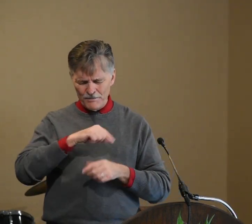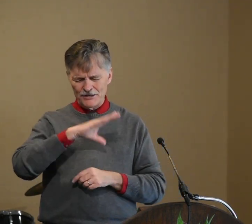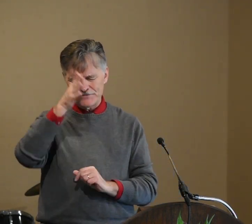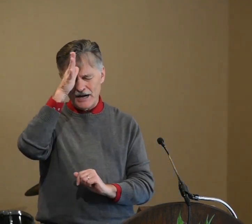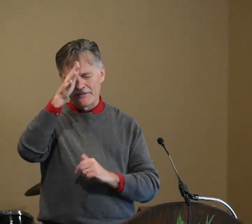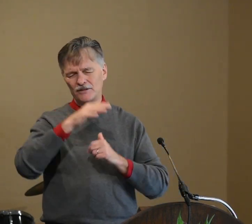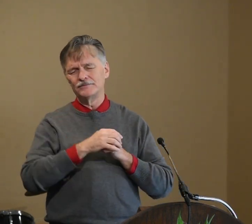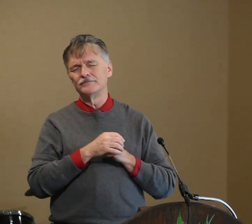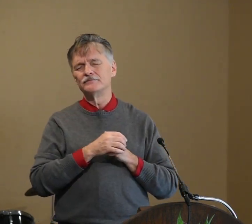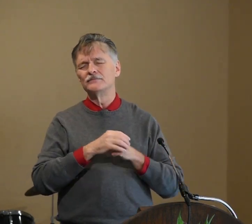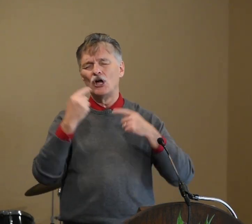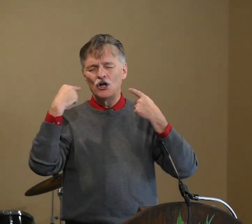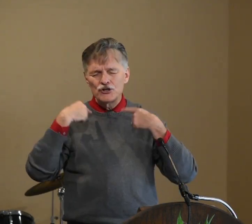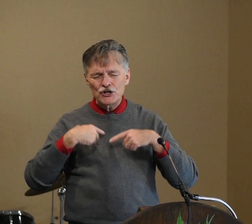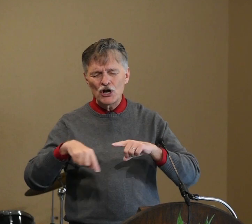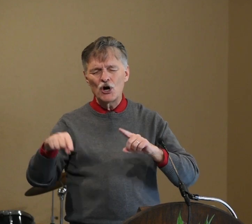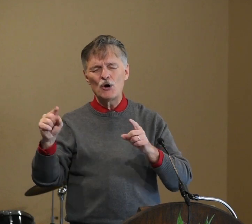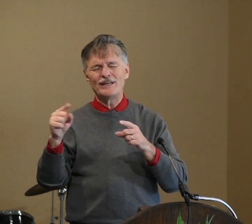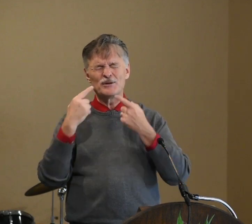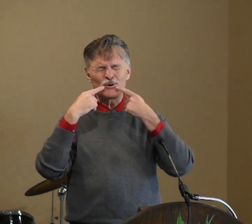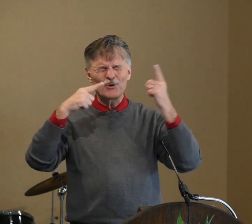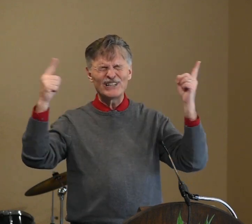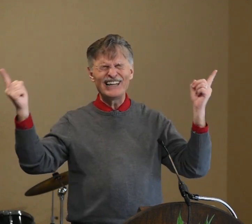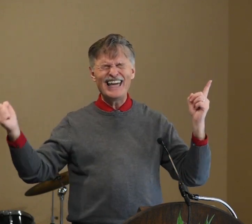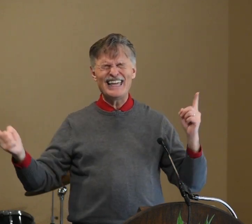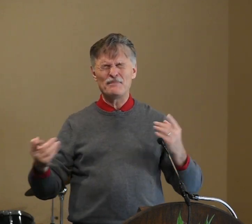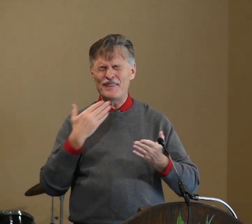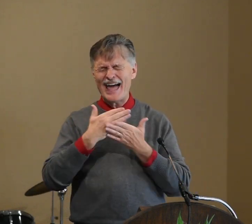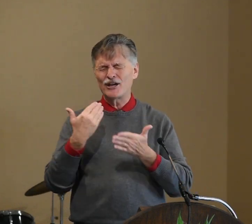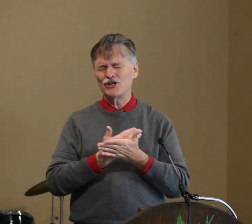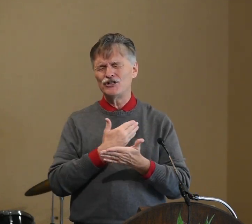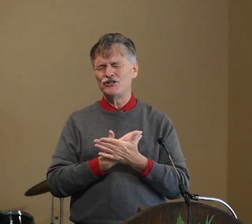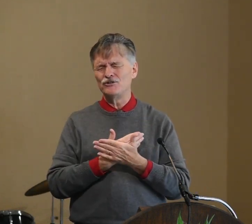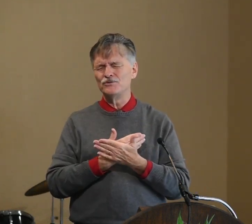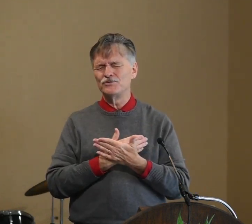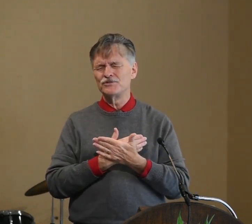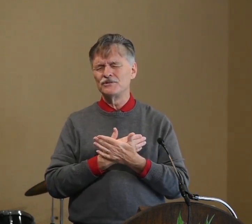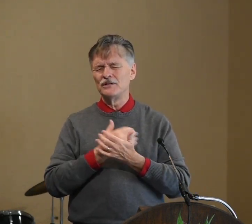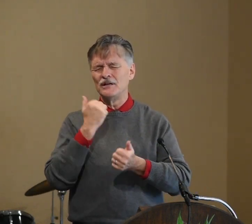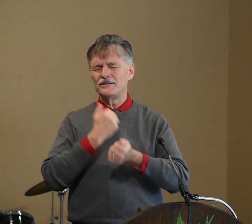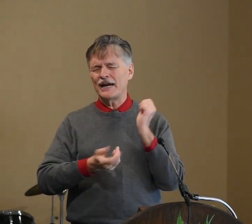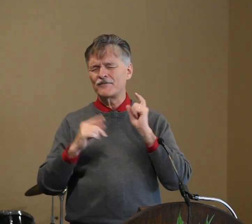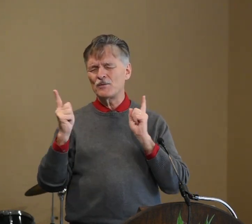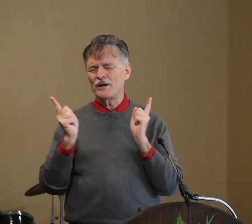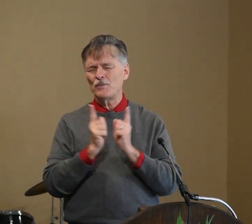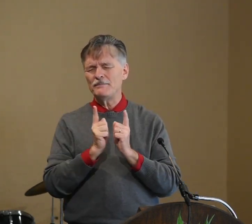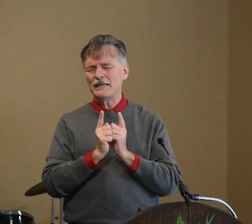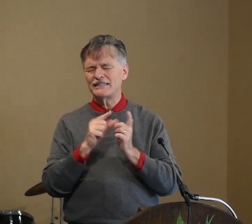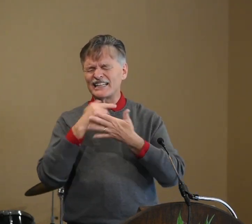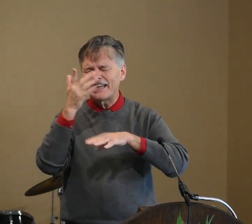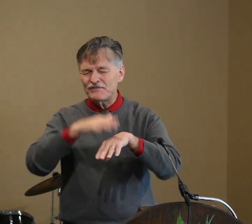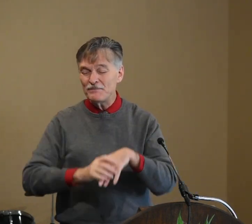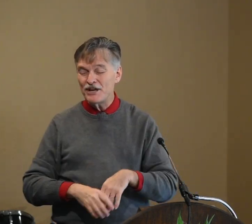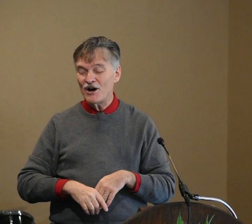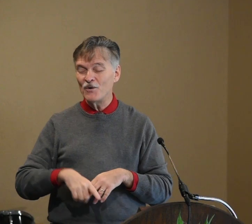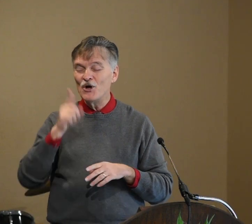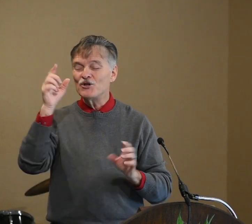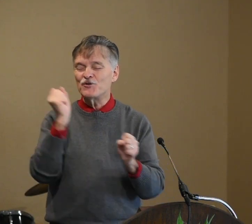us, Father, to go and to proclaim that good news to everyone we meet, to let them know you've